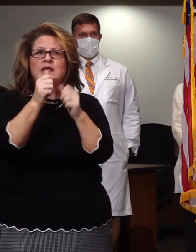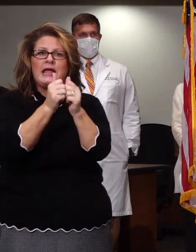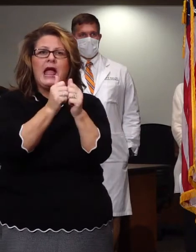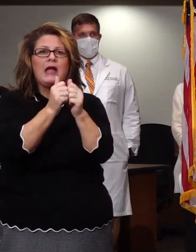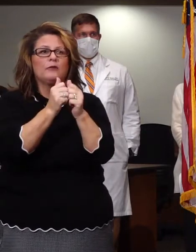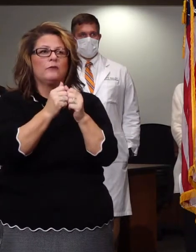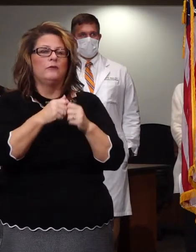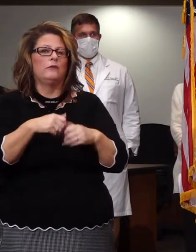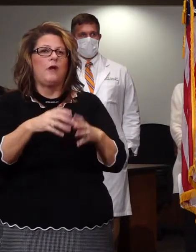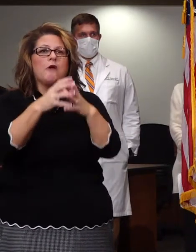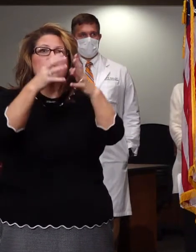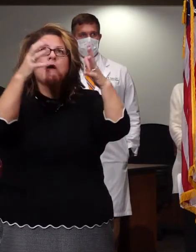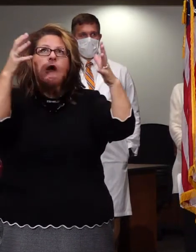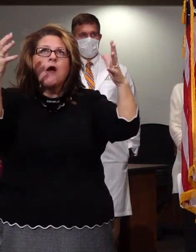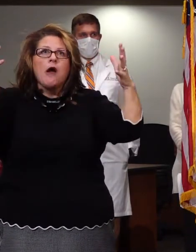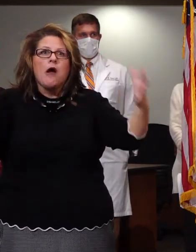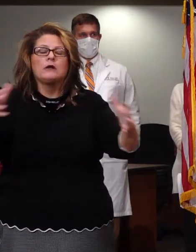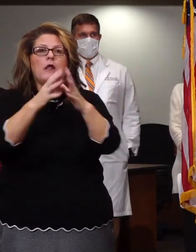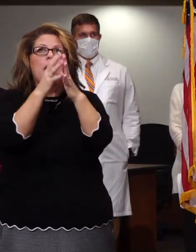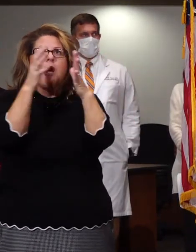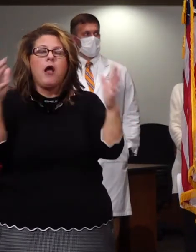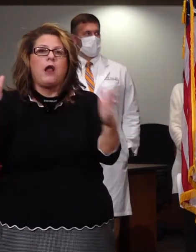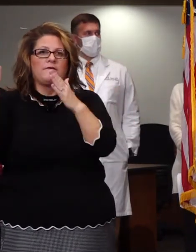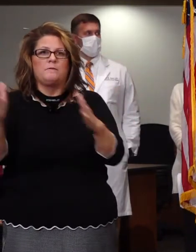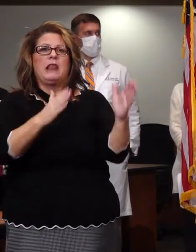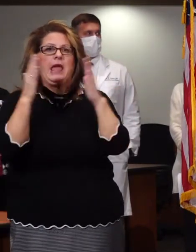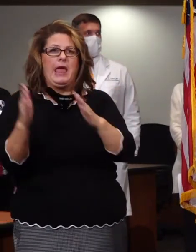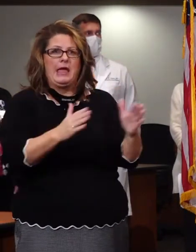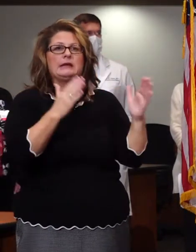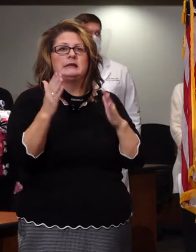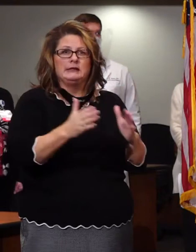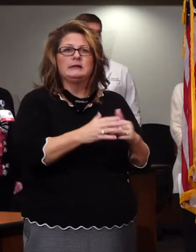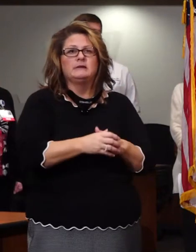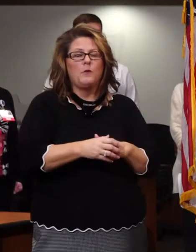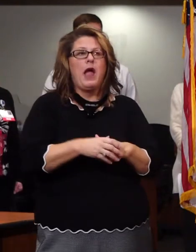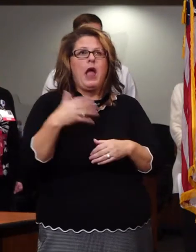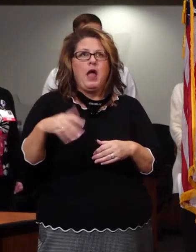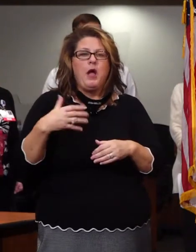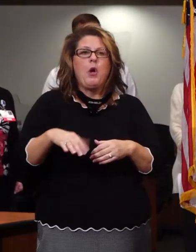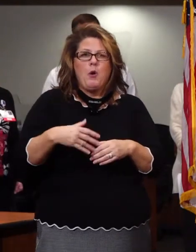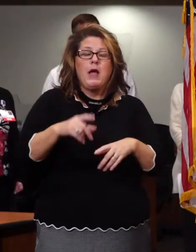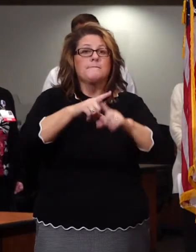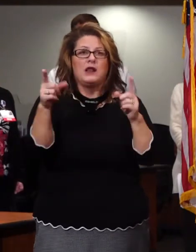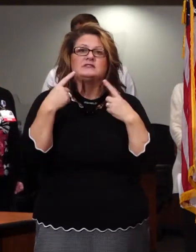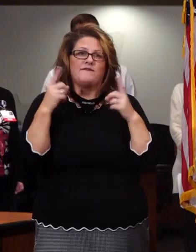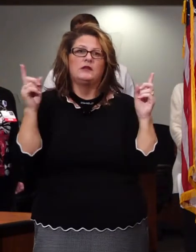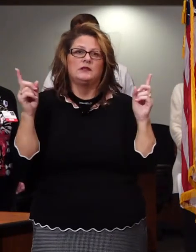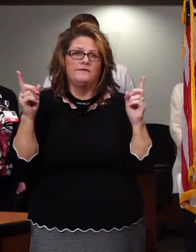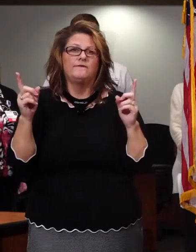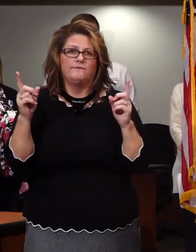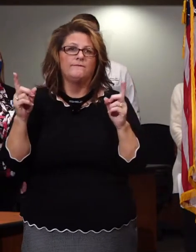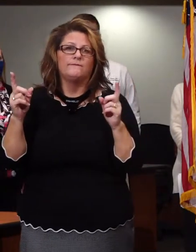and communication and planning among all of those involved in this is quite something, and it's very effective. And that's one reason